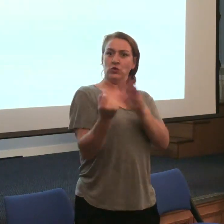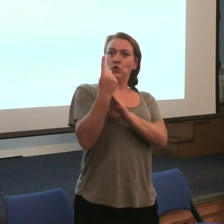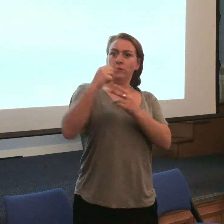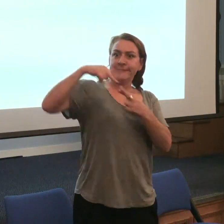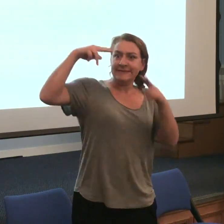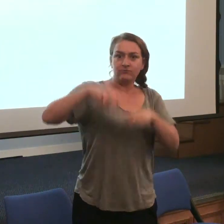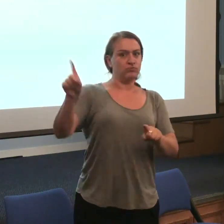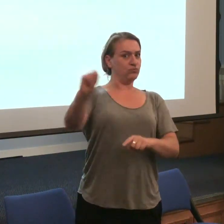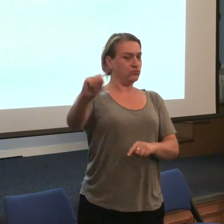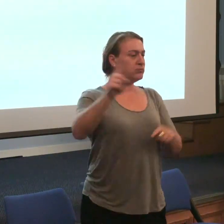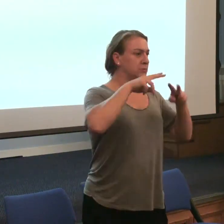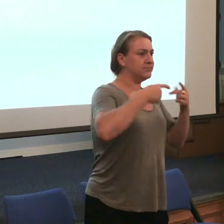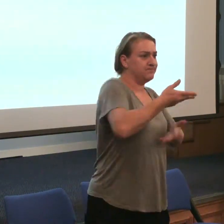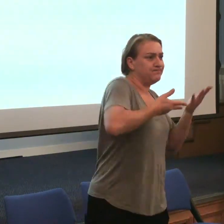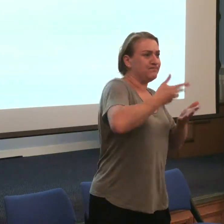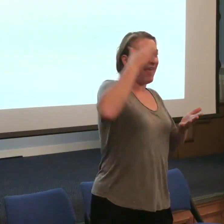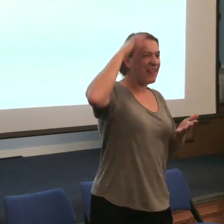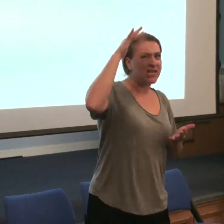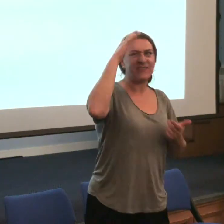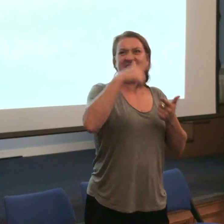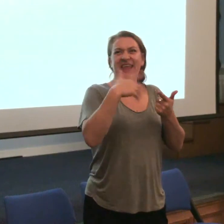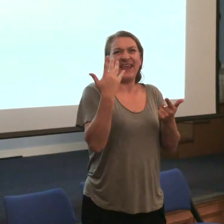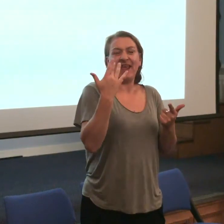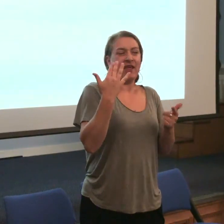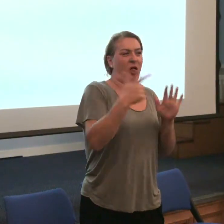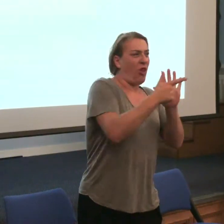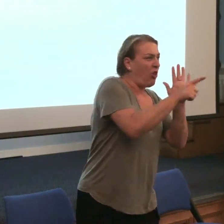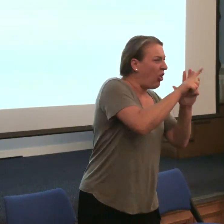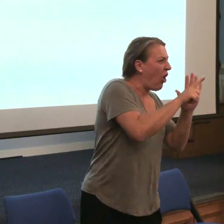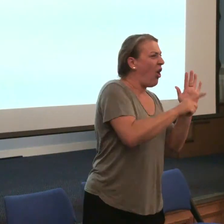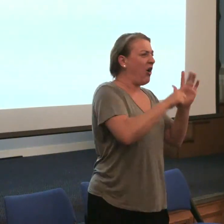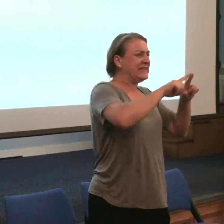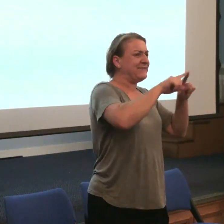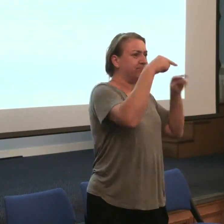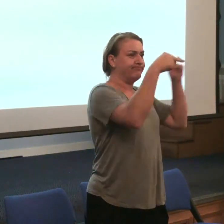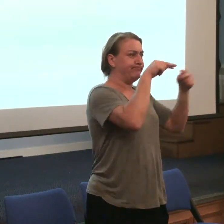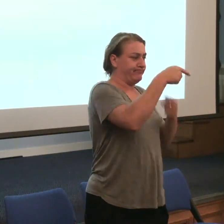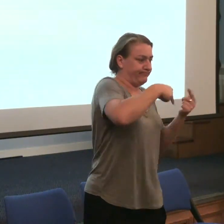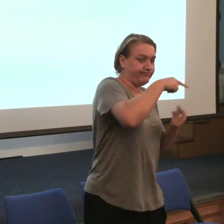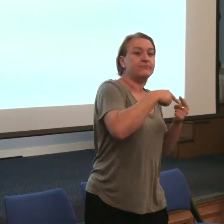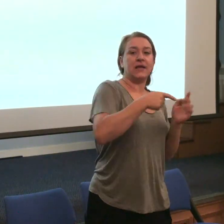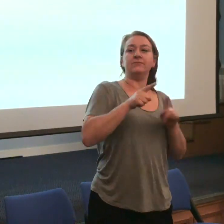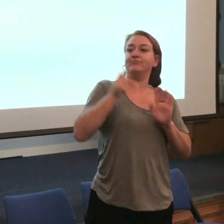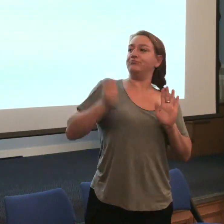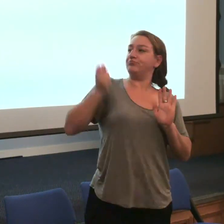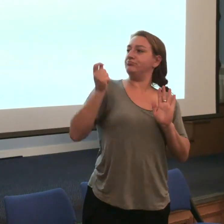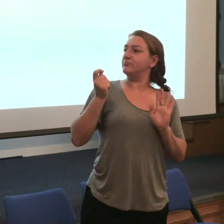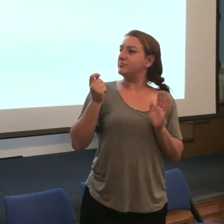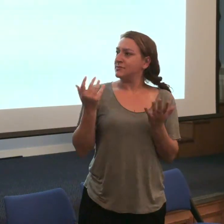ethical council that takes responsibility for checking research, ensuring that people are conducting research